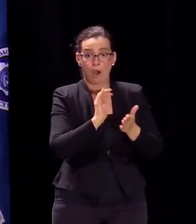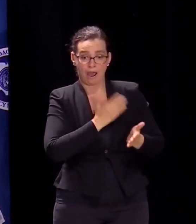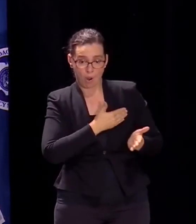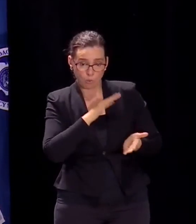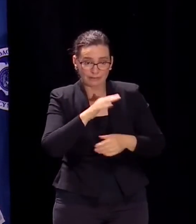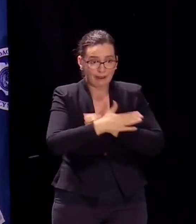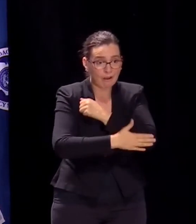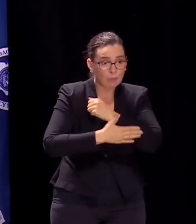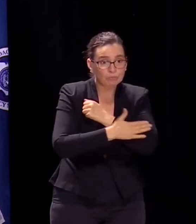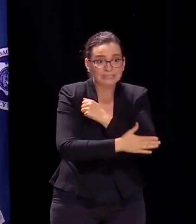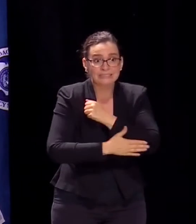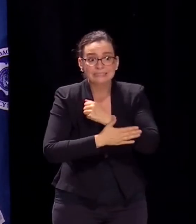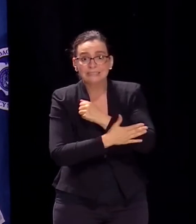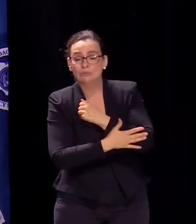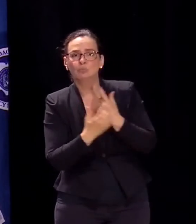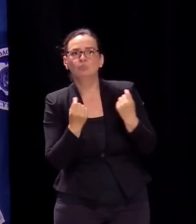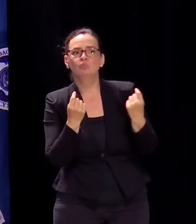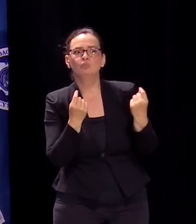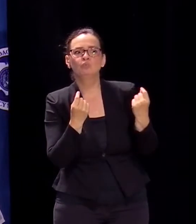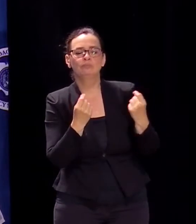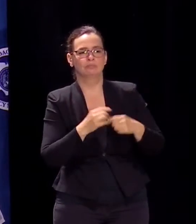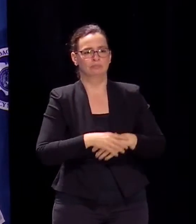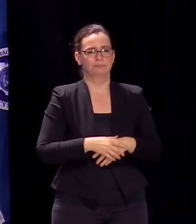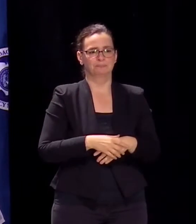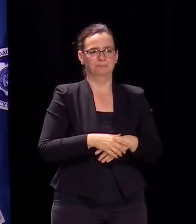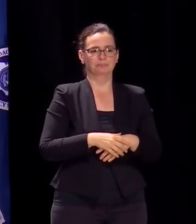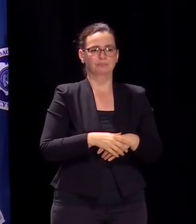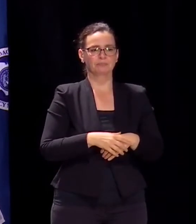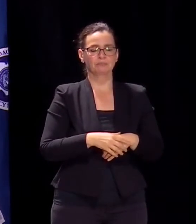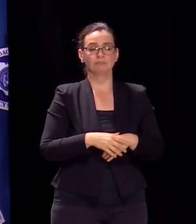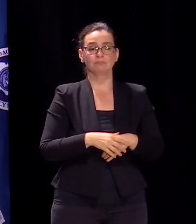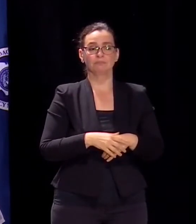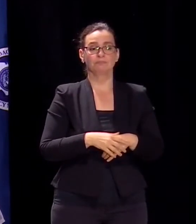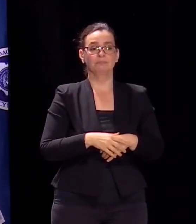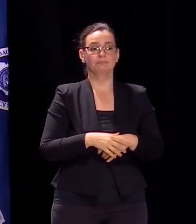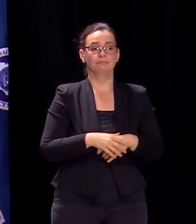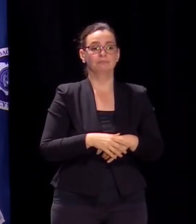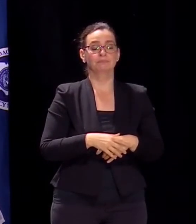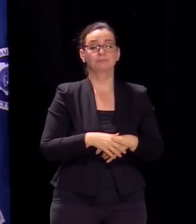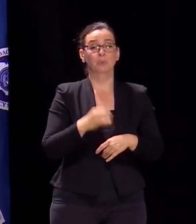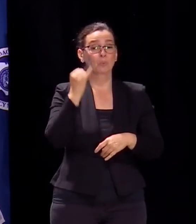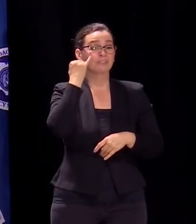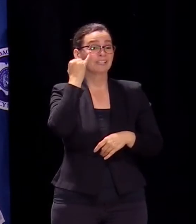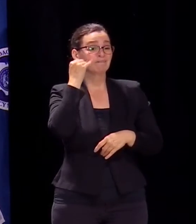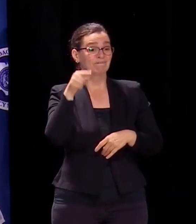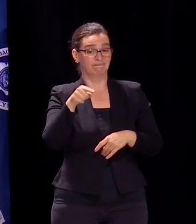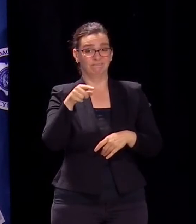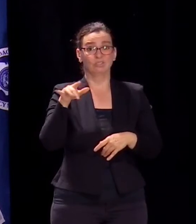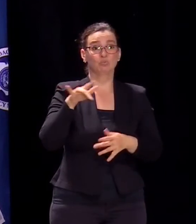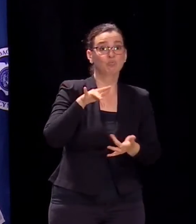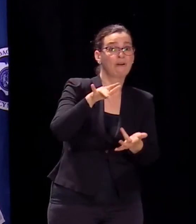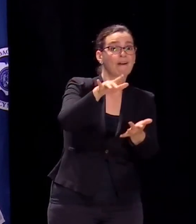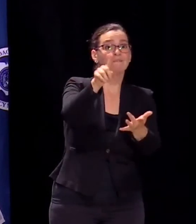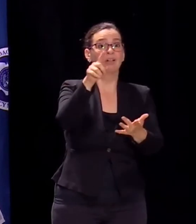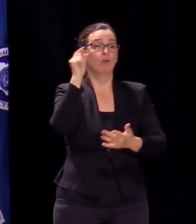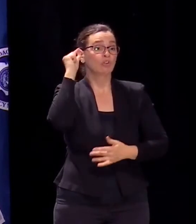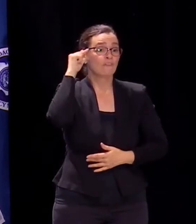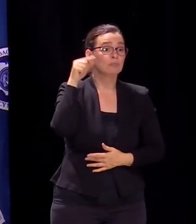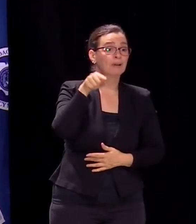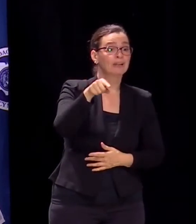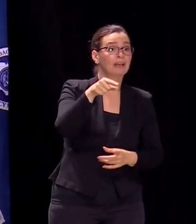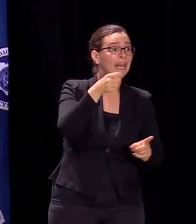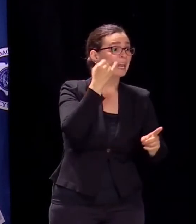weeks? Well, if you're traveling to, under the governor's executive order, if you're traveling to a region or a state that meets